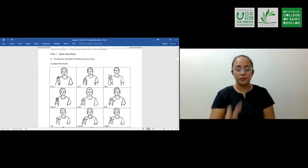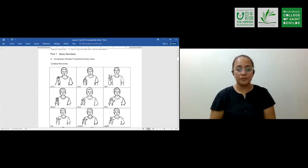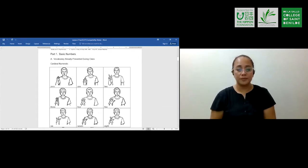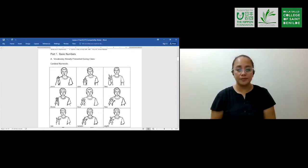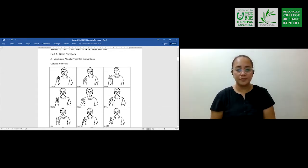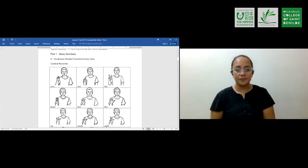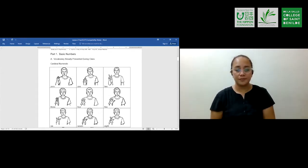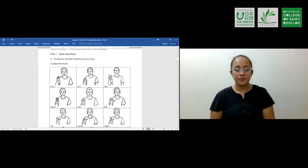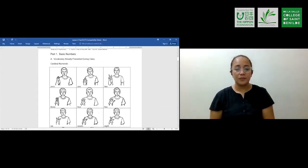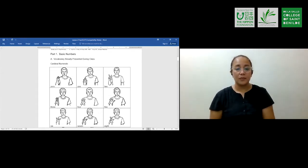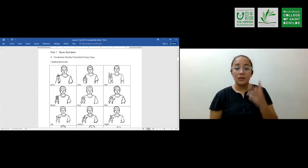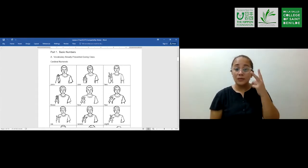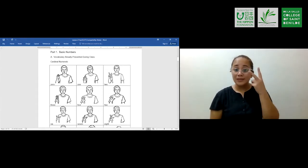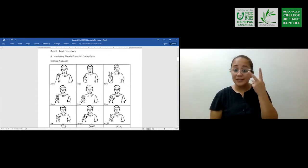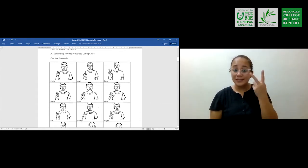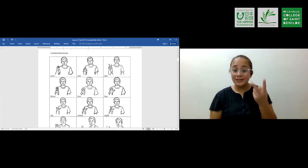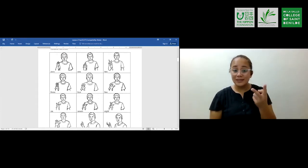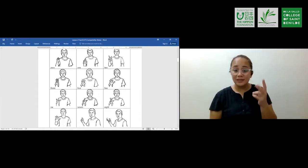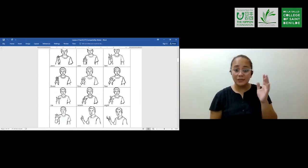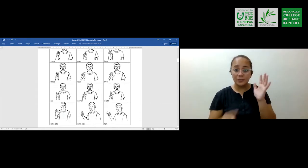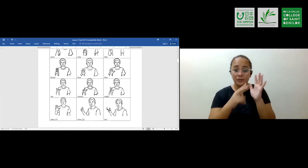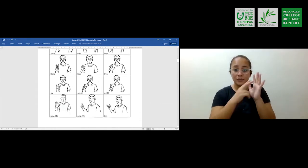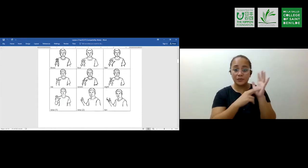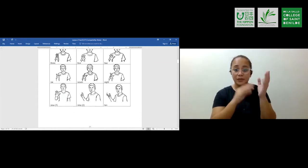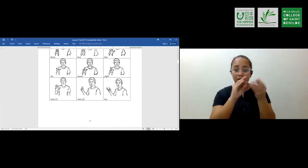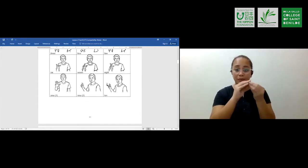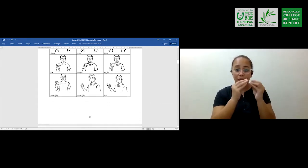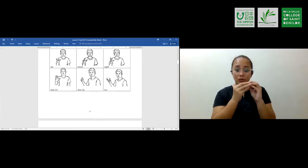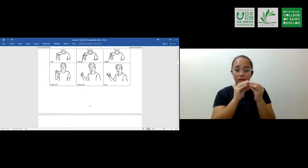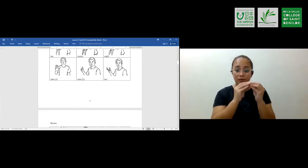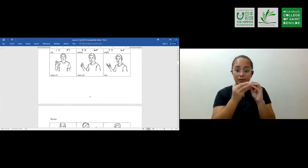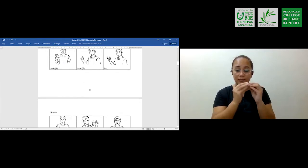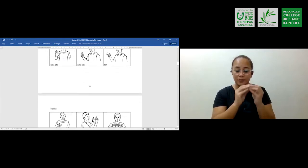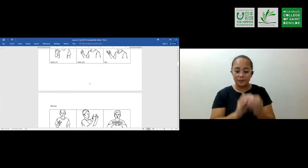And you will see numbers